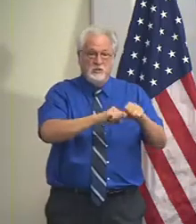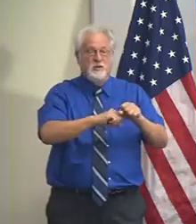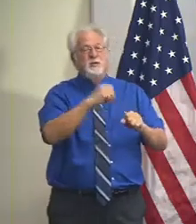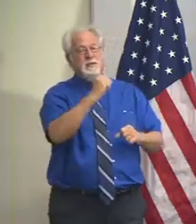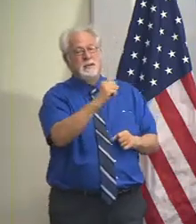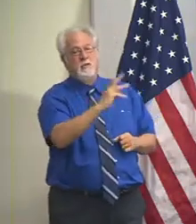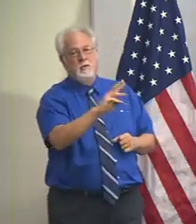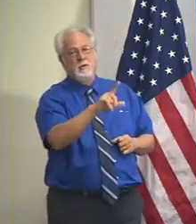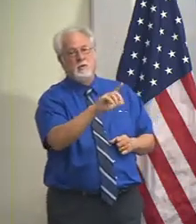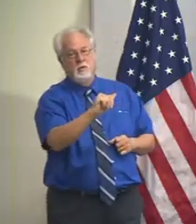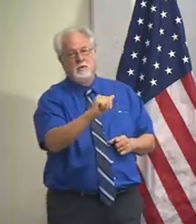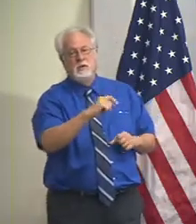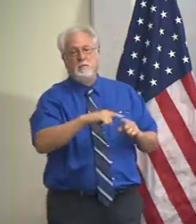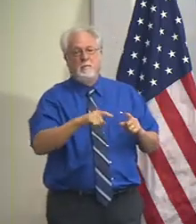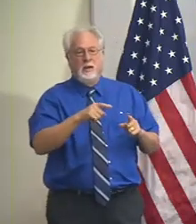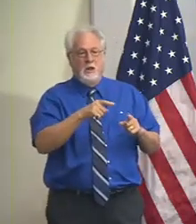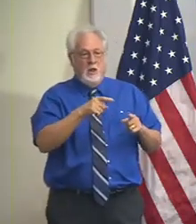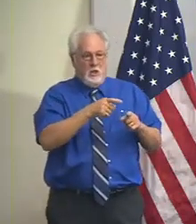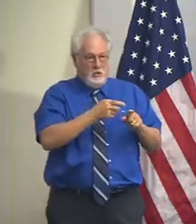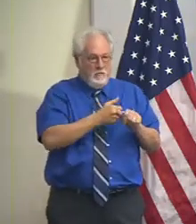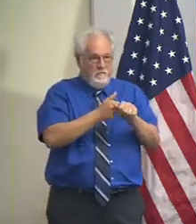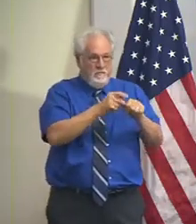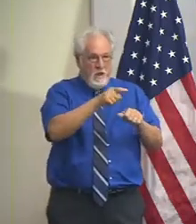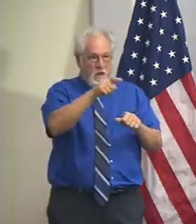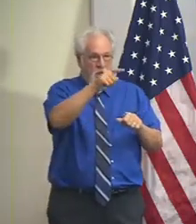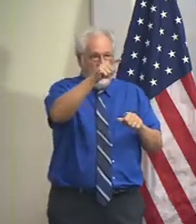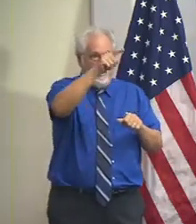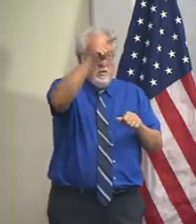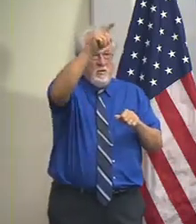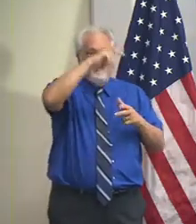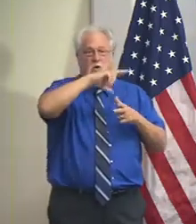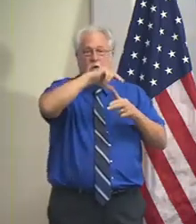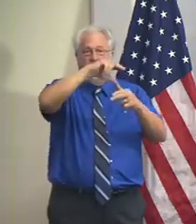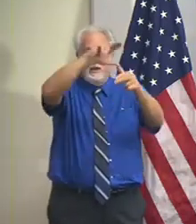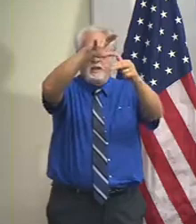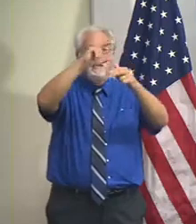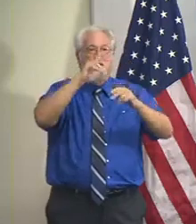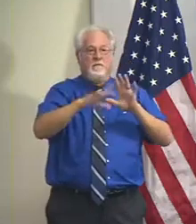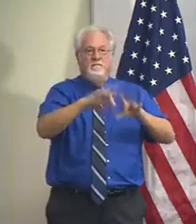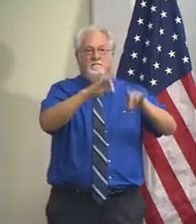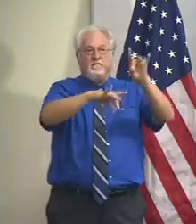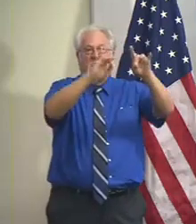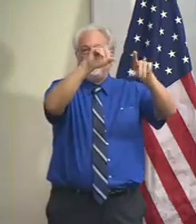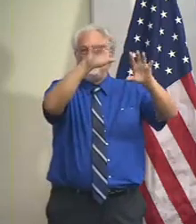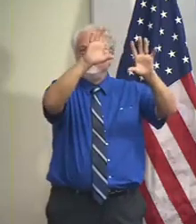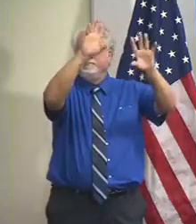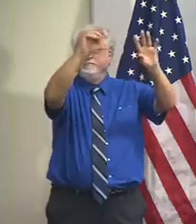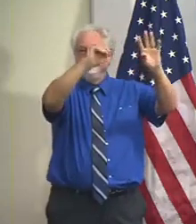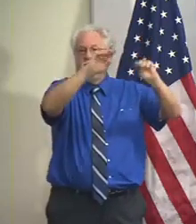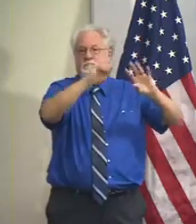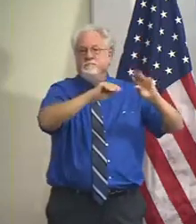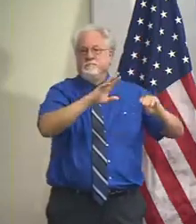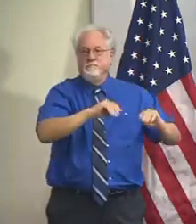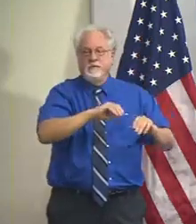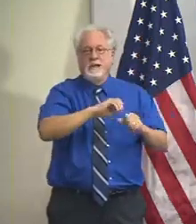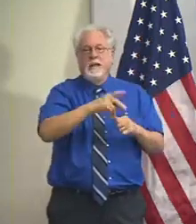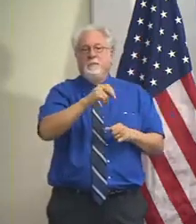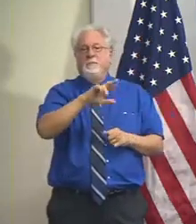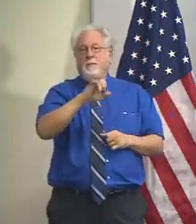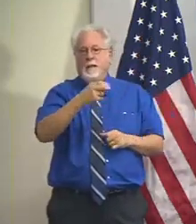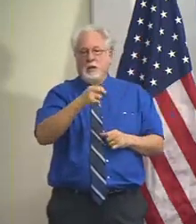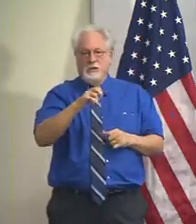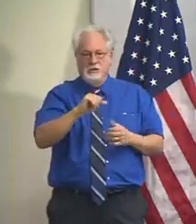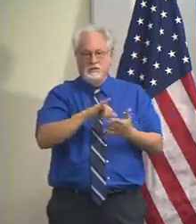southwest Louisiana. But if you follow that track of the hurricane, you're going to find some outages in just about all the parishes that were